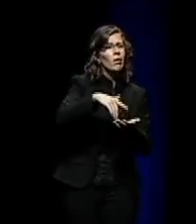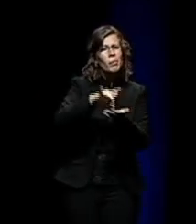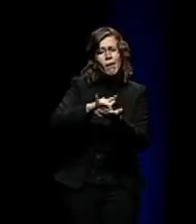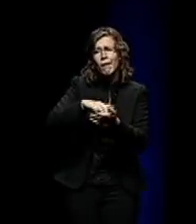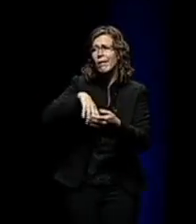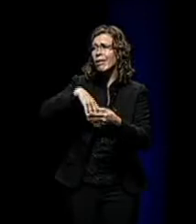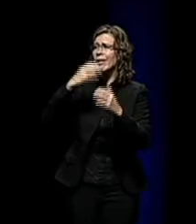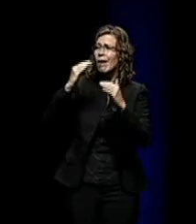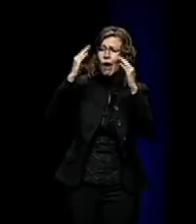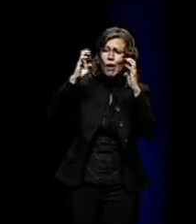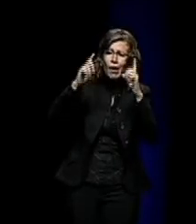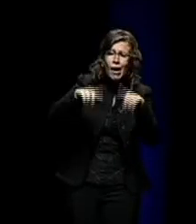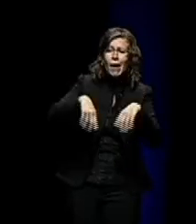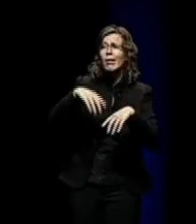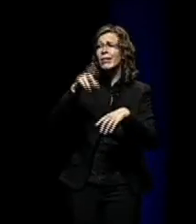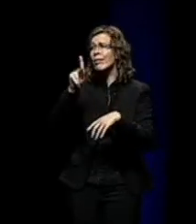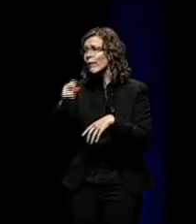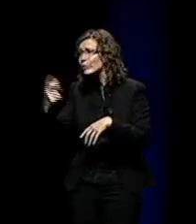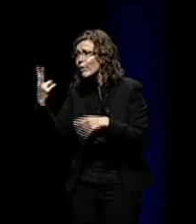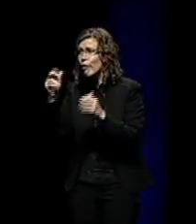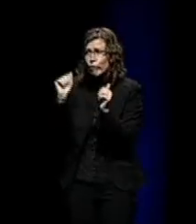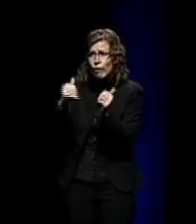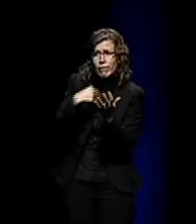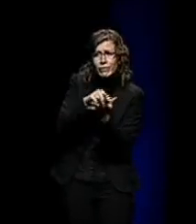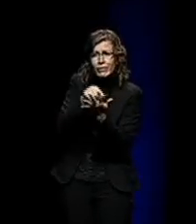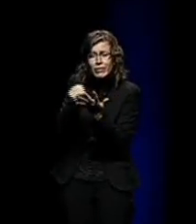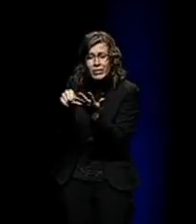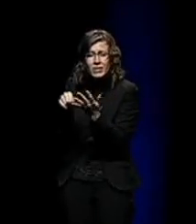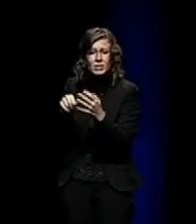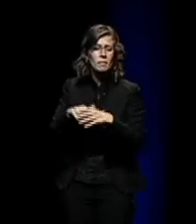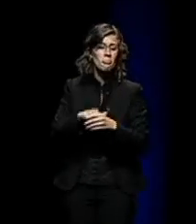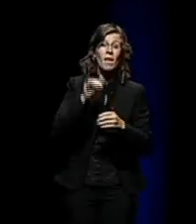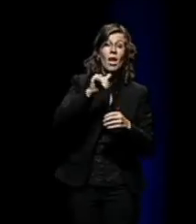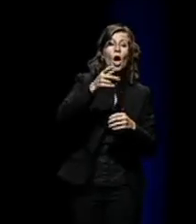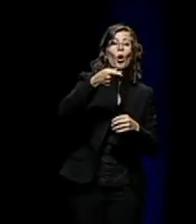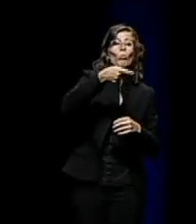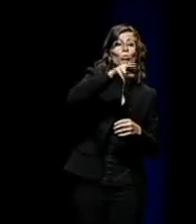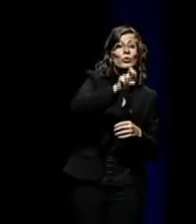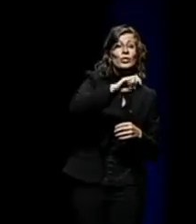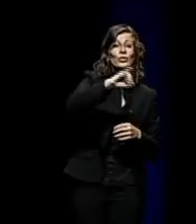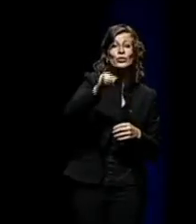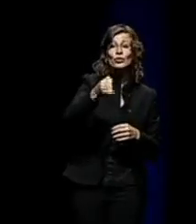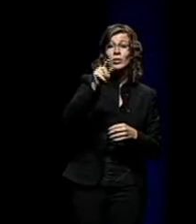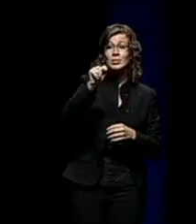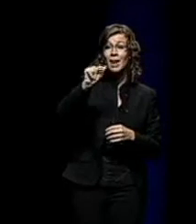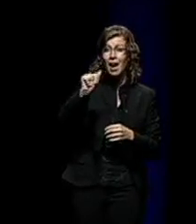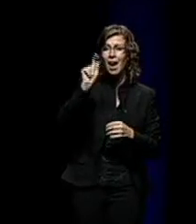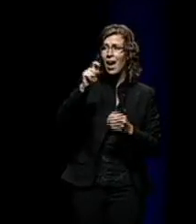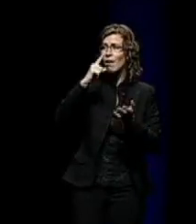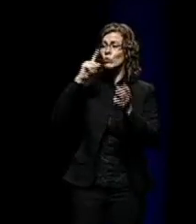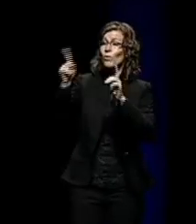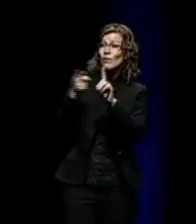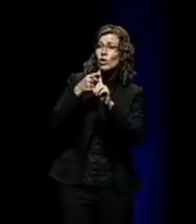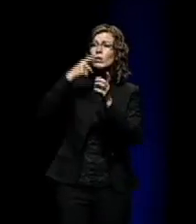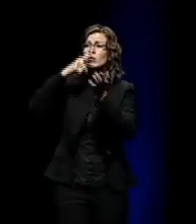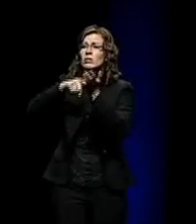That pre-JTA that I talked about is a study that's going to ask the industry, it's going to ask consumers, it's going to ask employers,